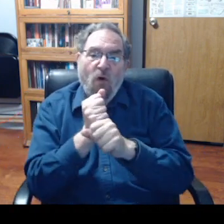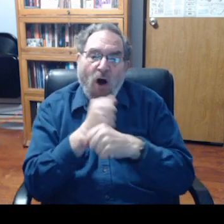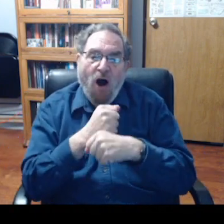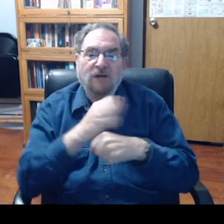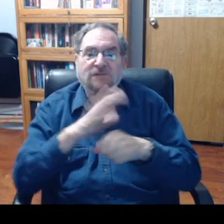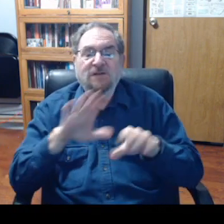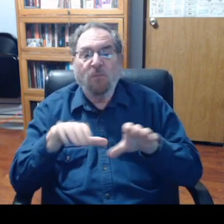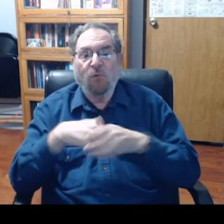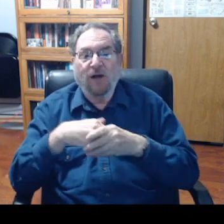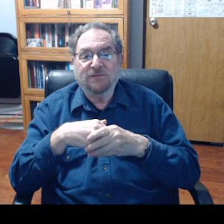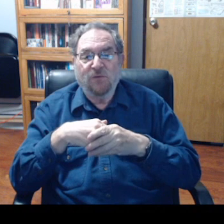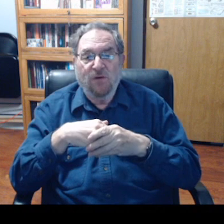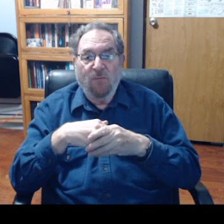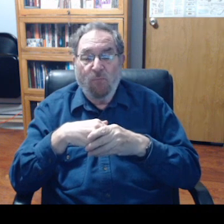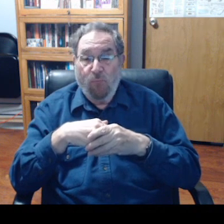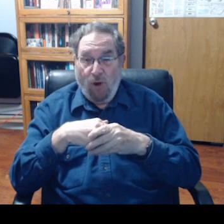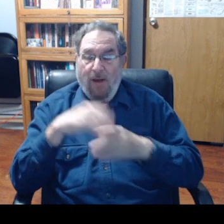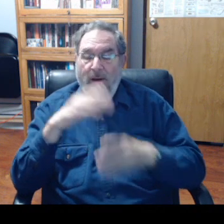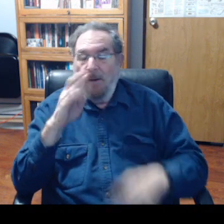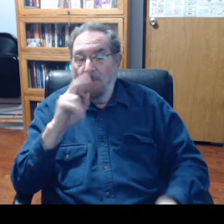who caused the